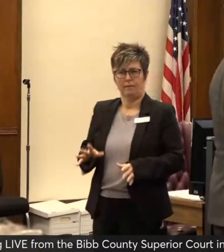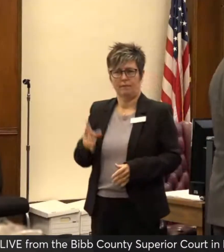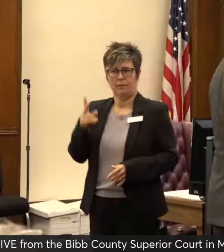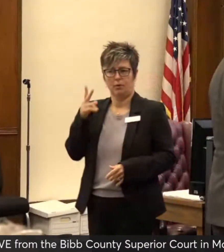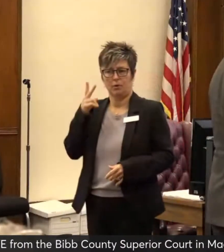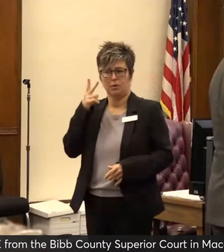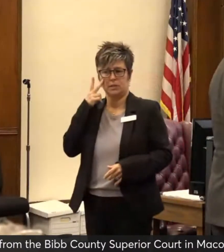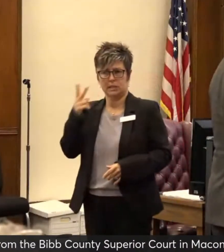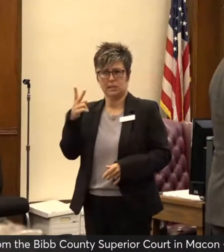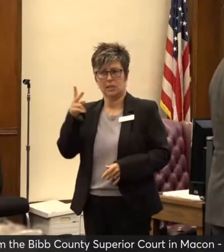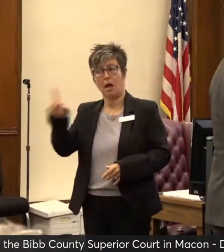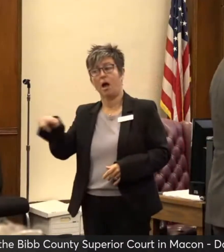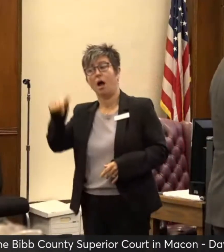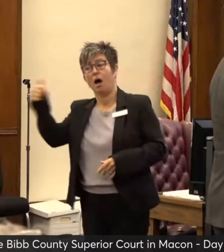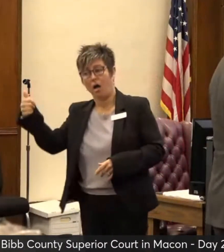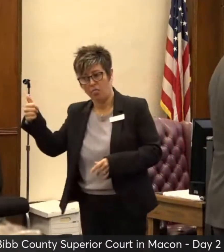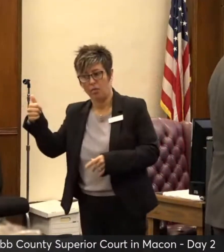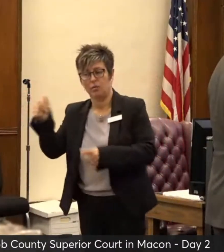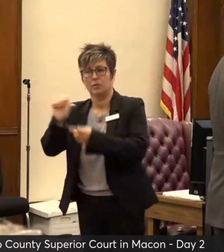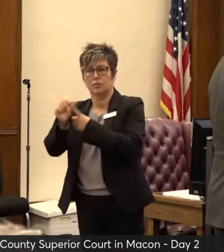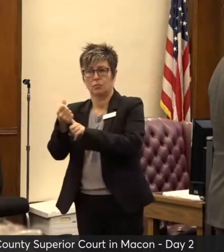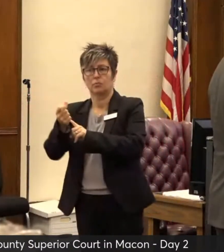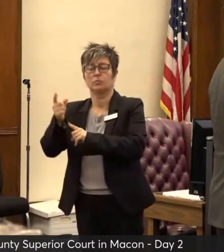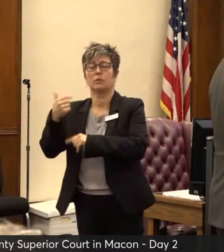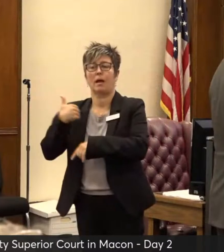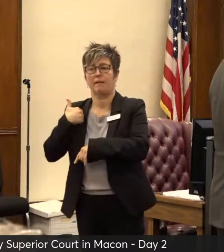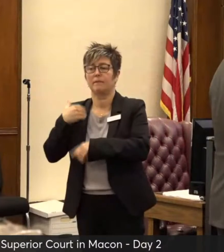an interpreter at council table?